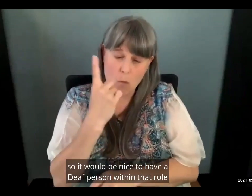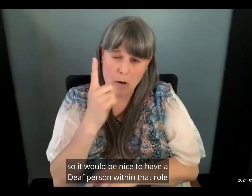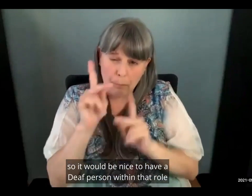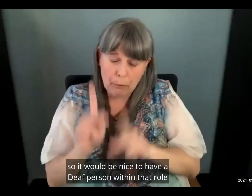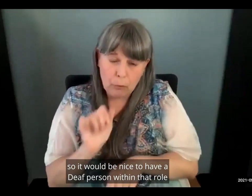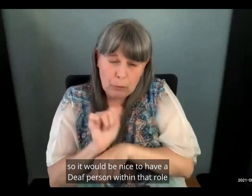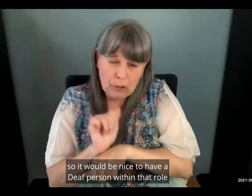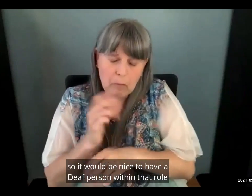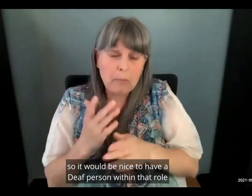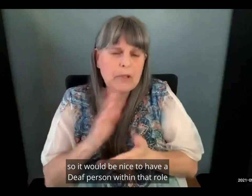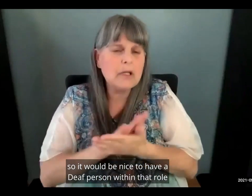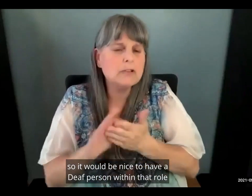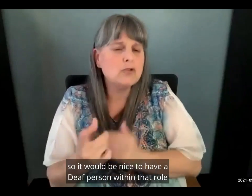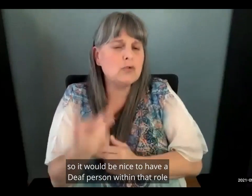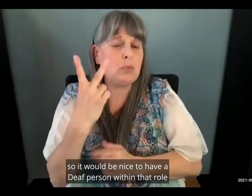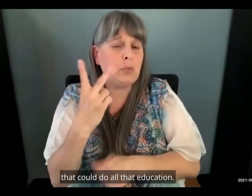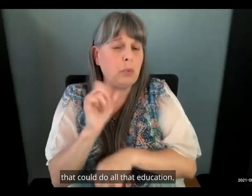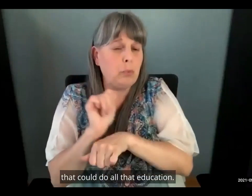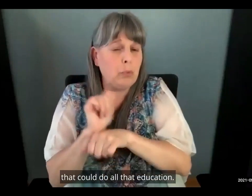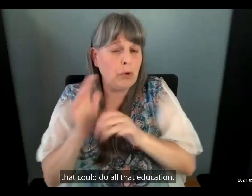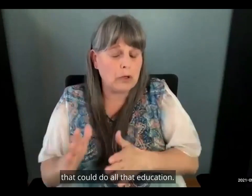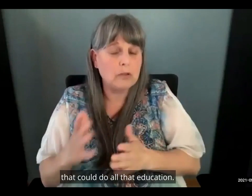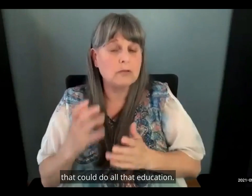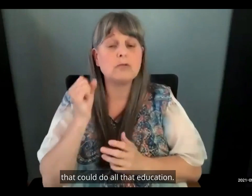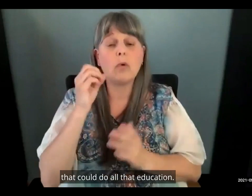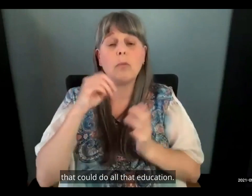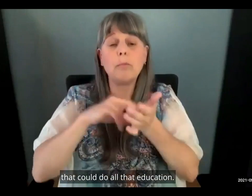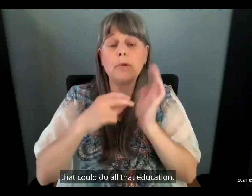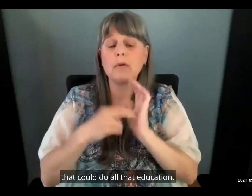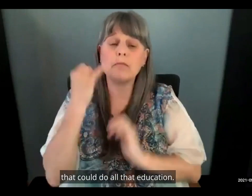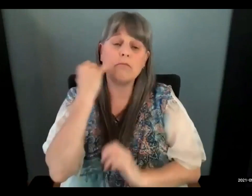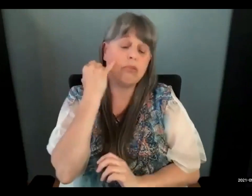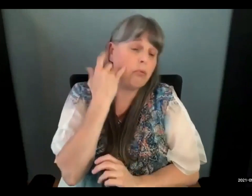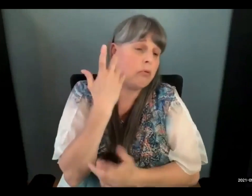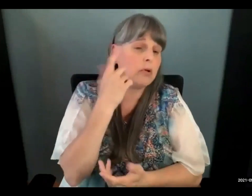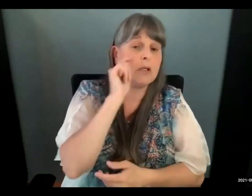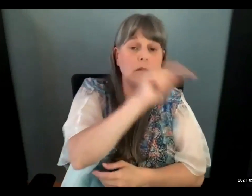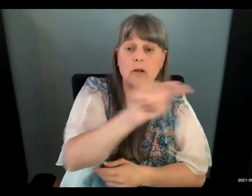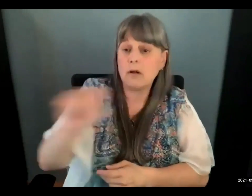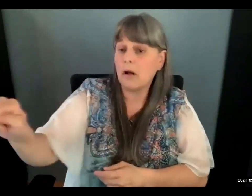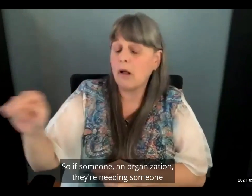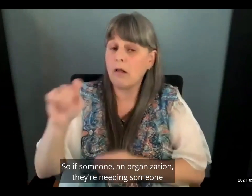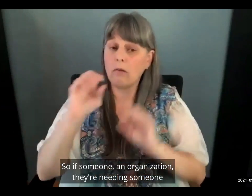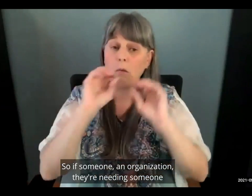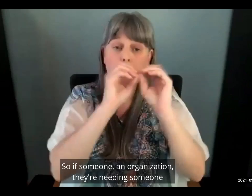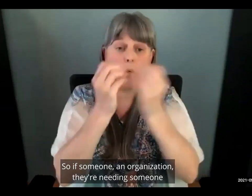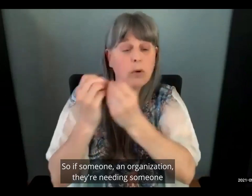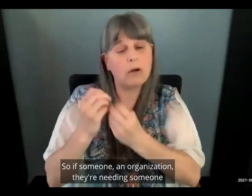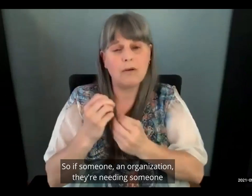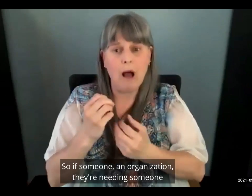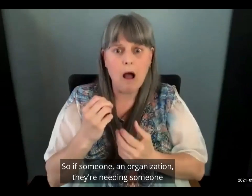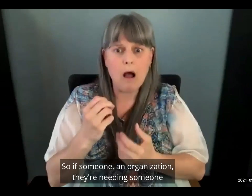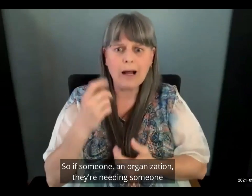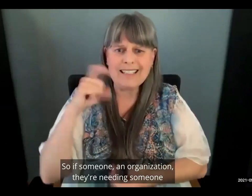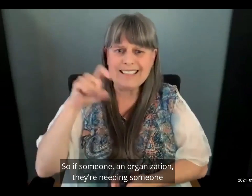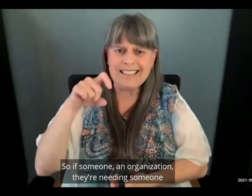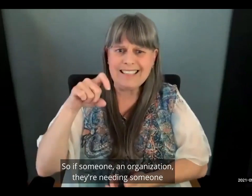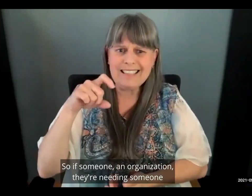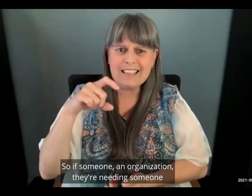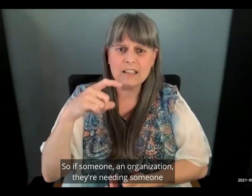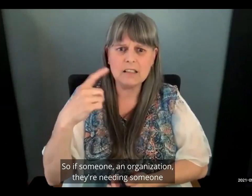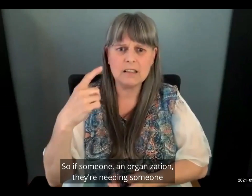have a deaf person within that role that could do all that education. So if someone,